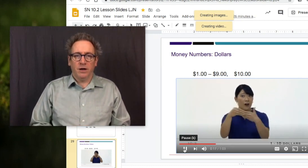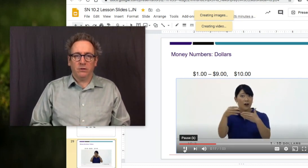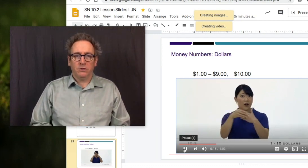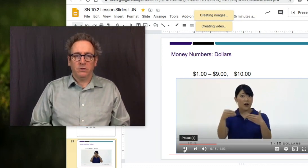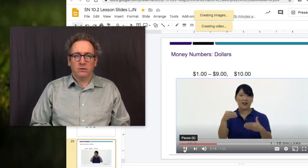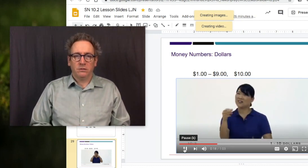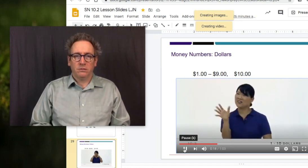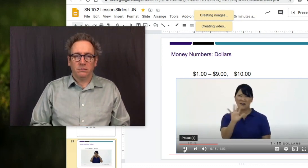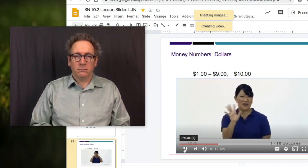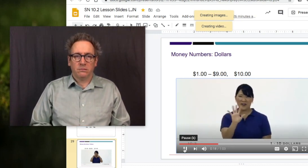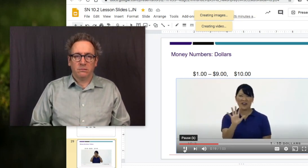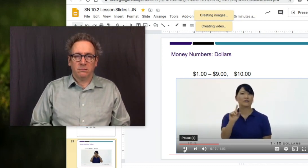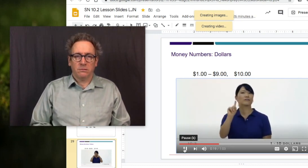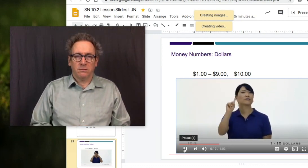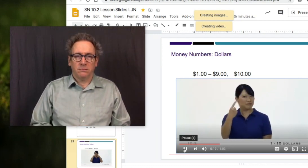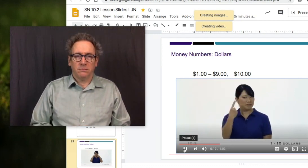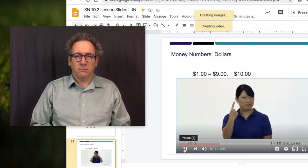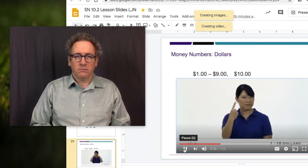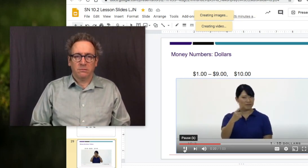$1.